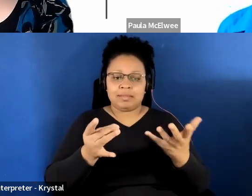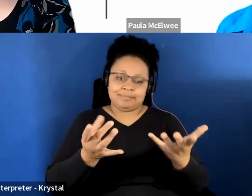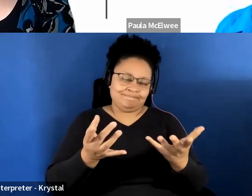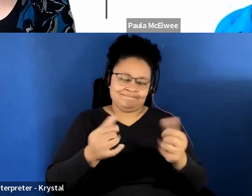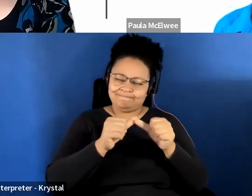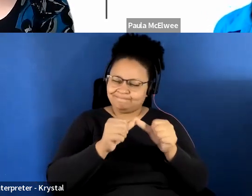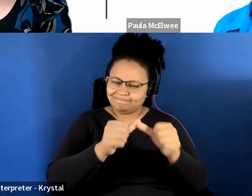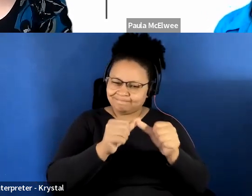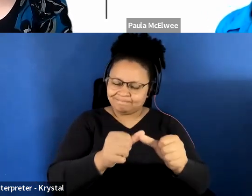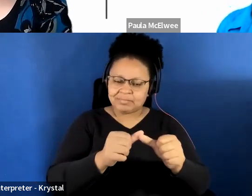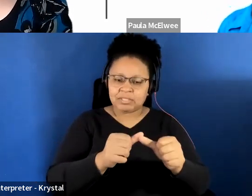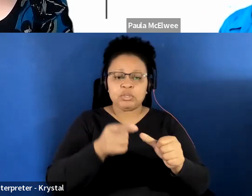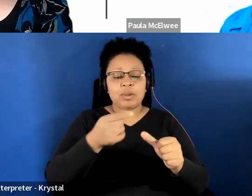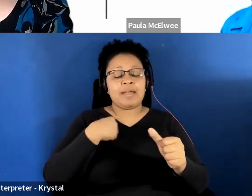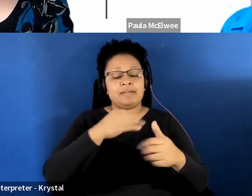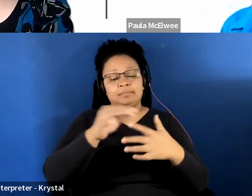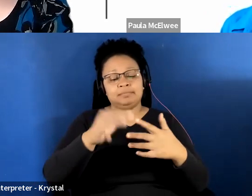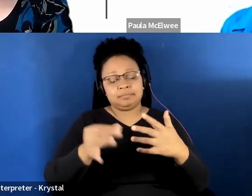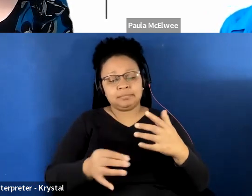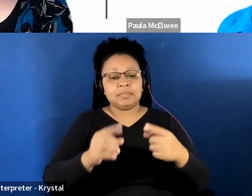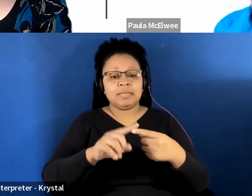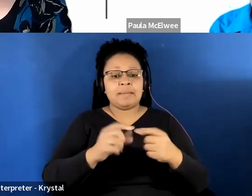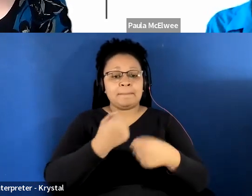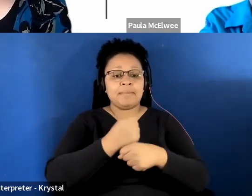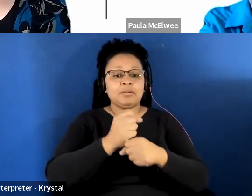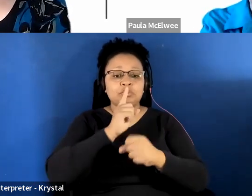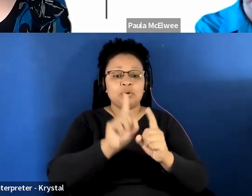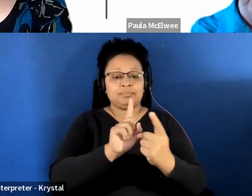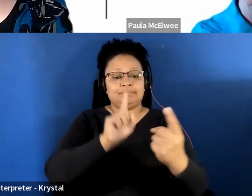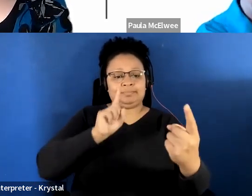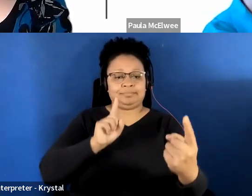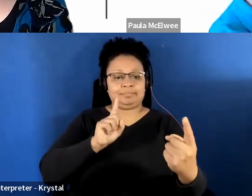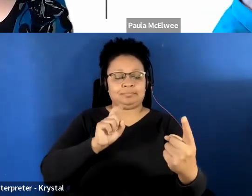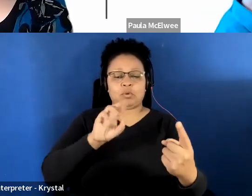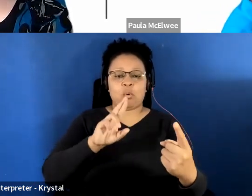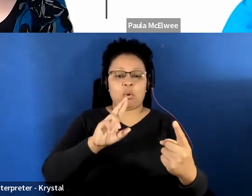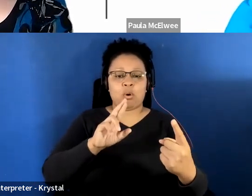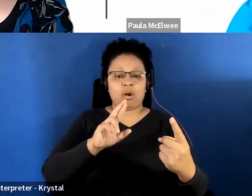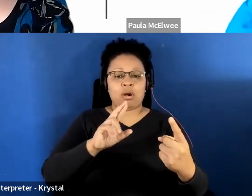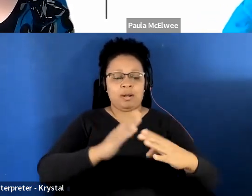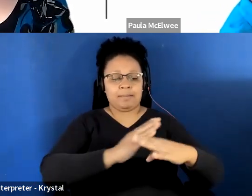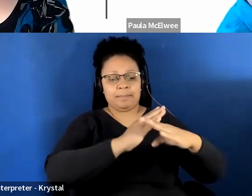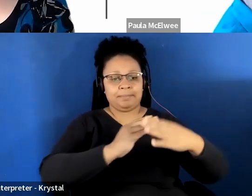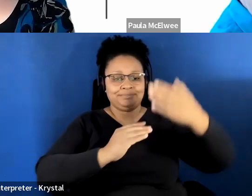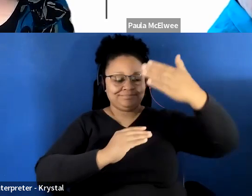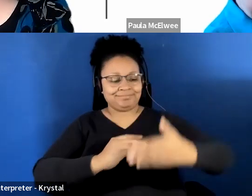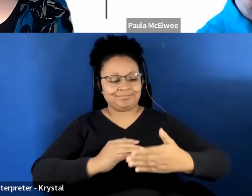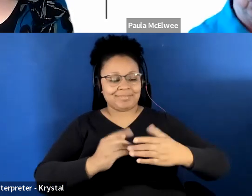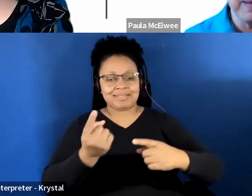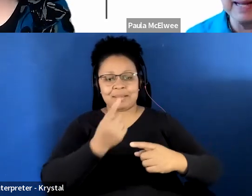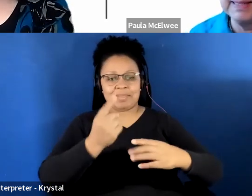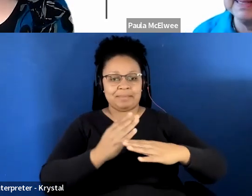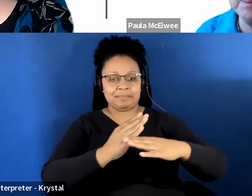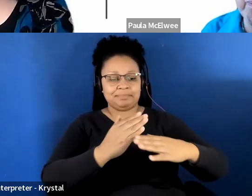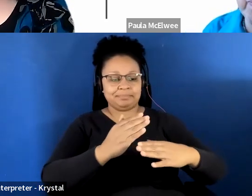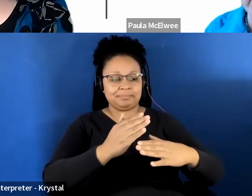to always keep a distance and a barrier between you. And as they move, you keep moving to face them, so you never turn